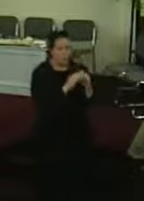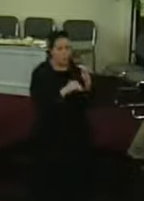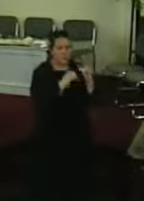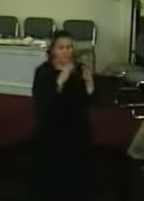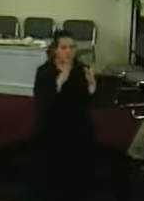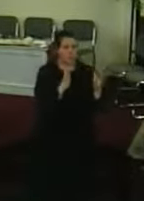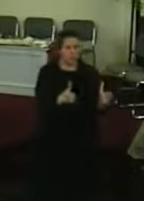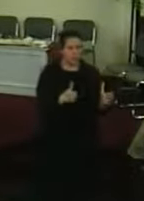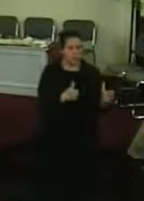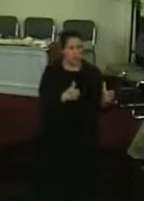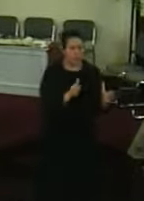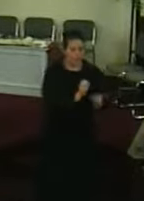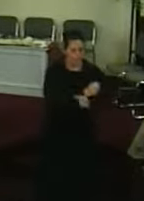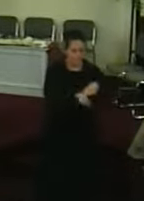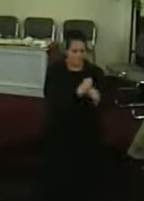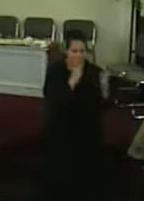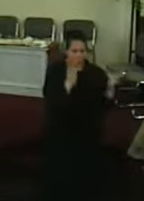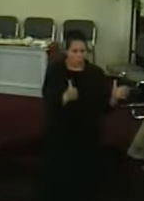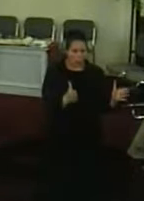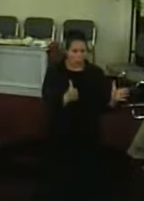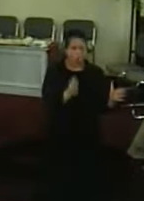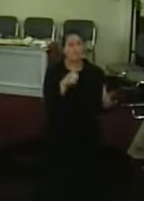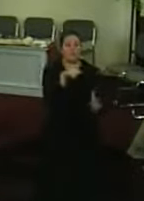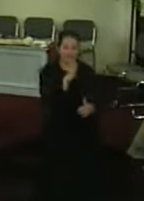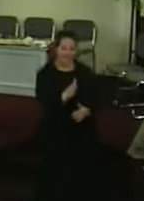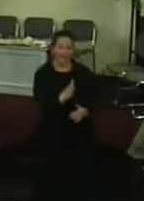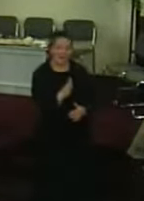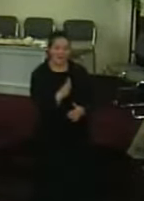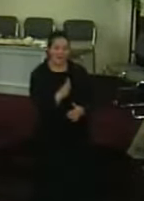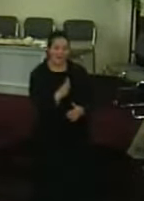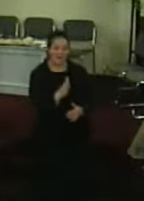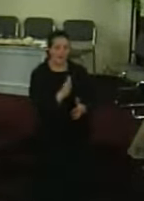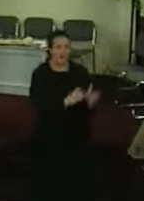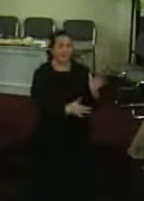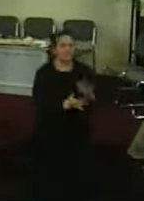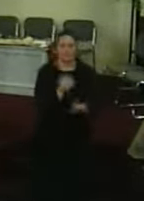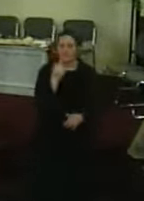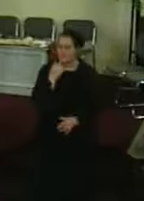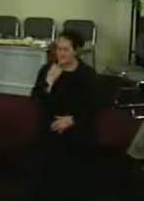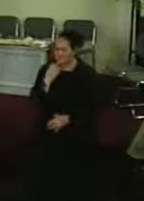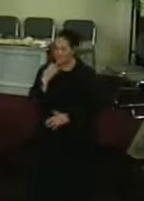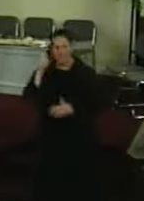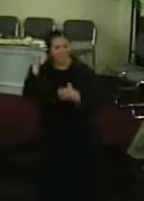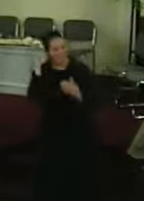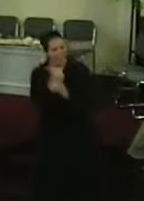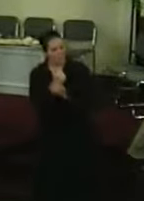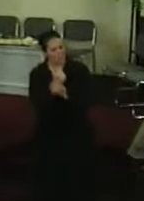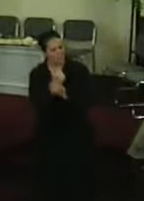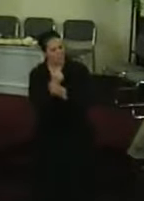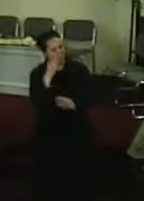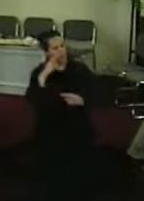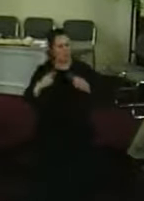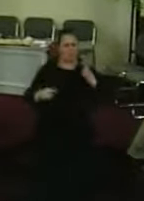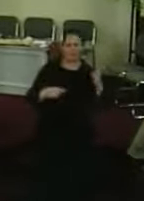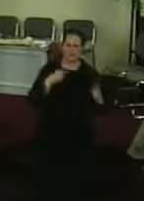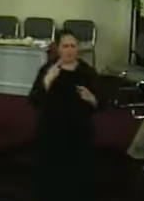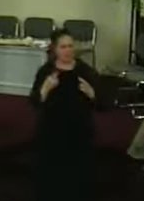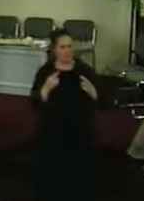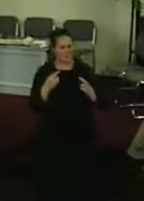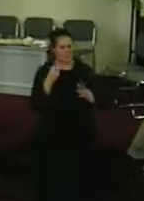God. Jesus said, Abraham rejoiced to see my day and was glad.